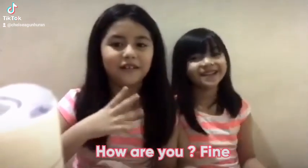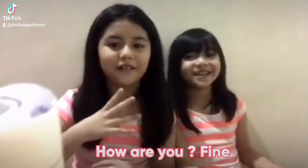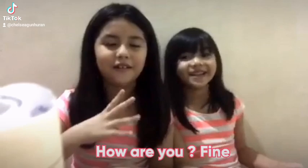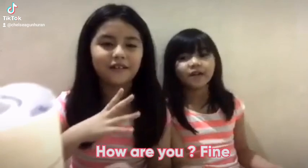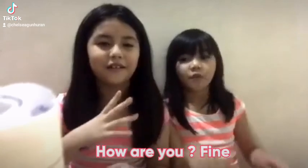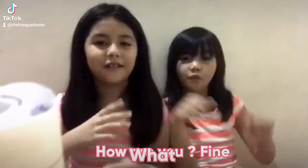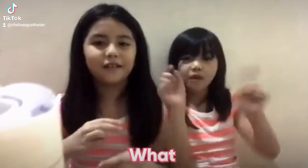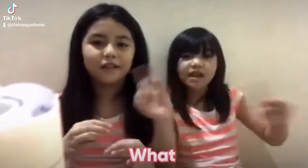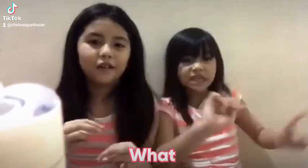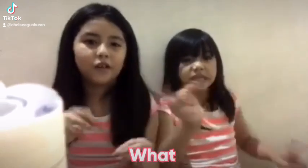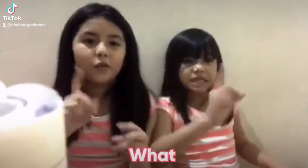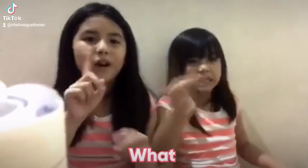what,